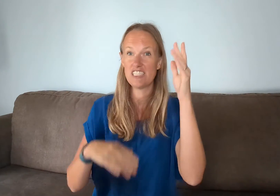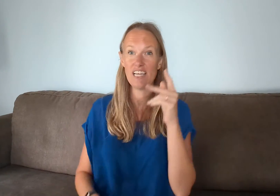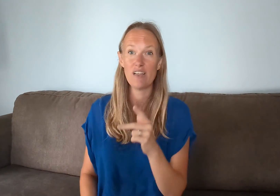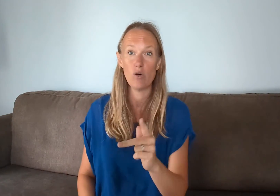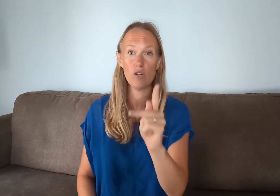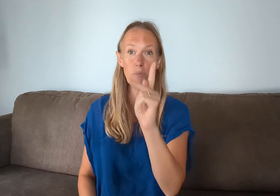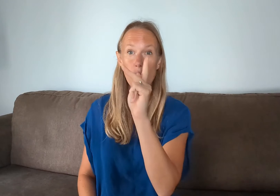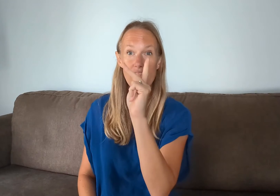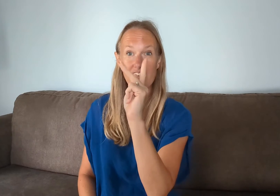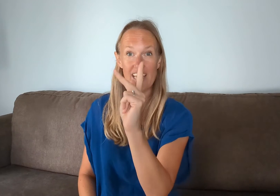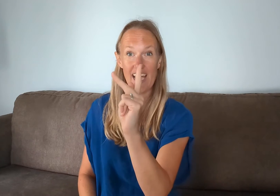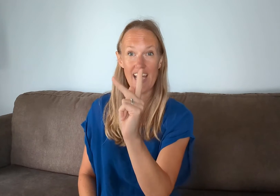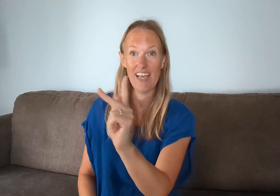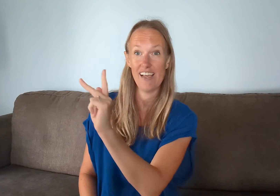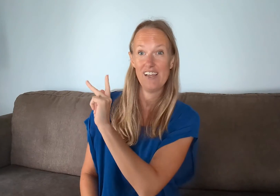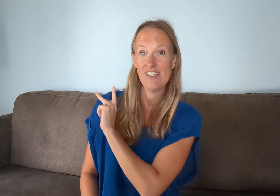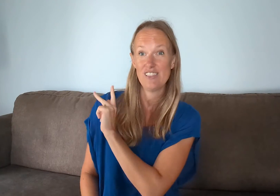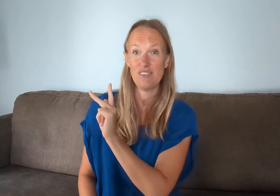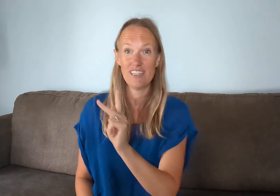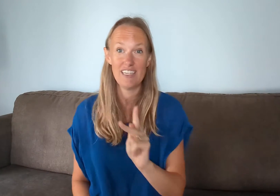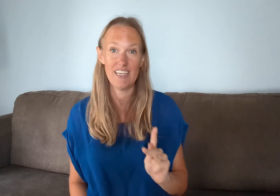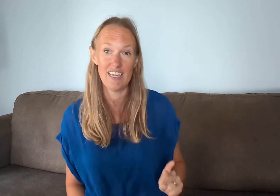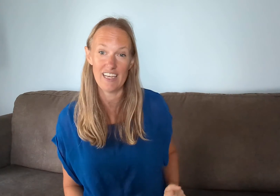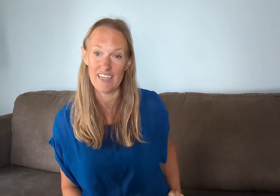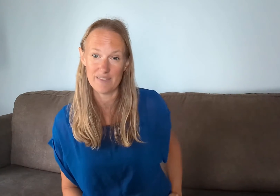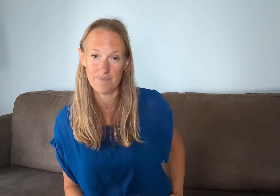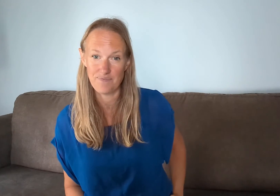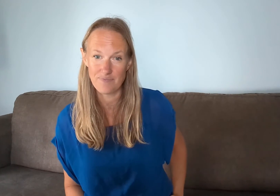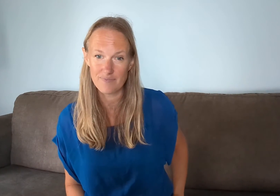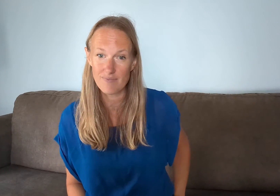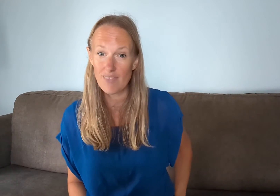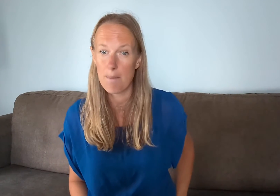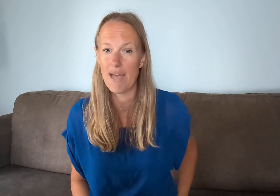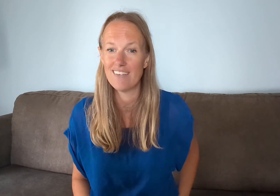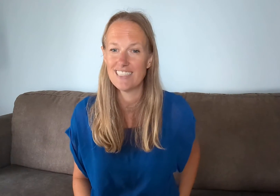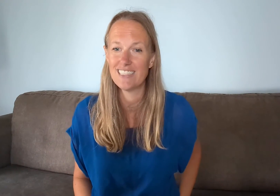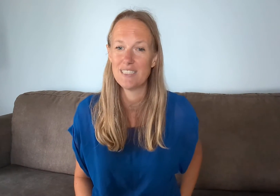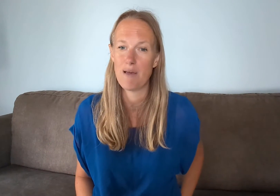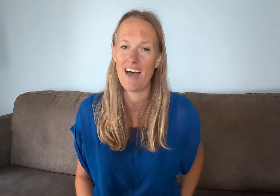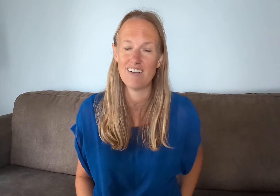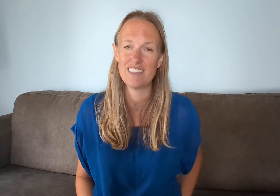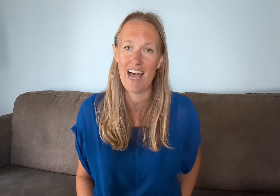like Lord, but with a K, to the King. Mountains bow